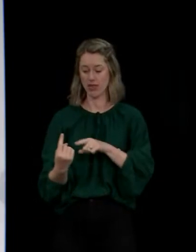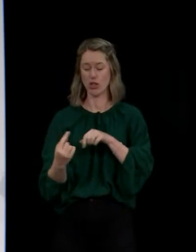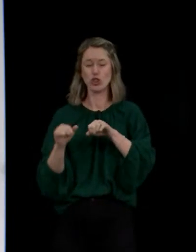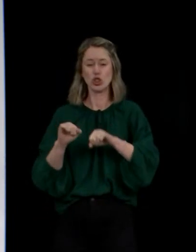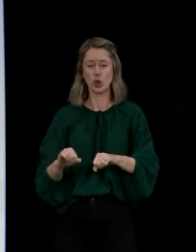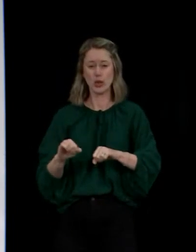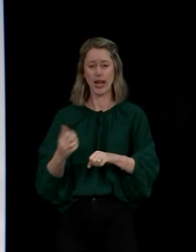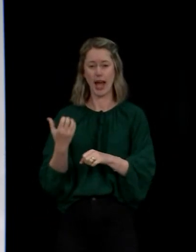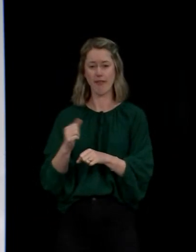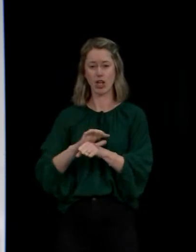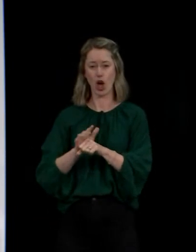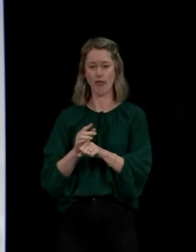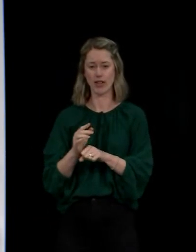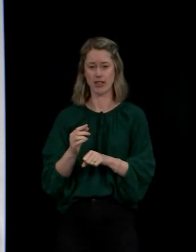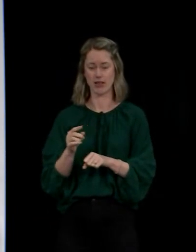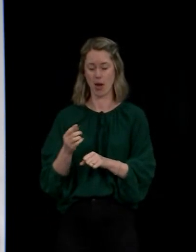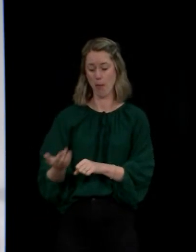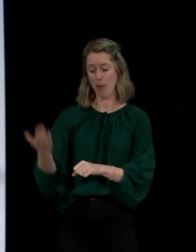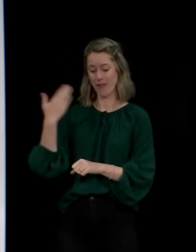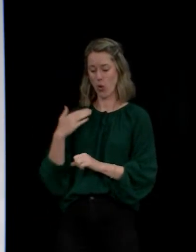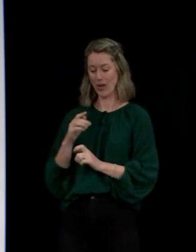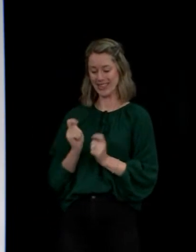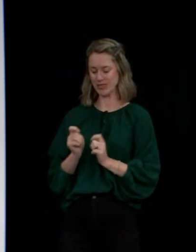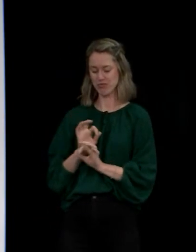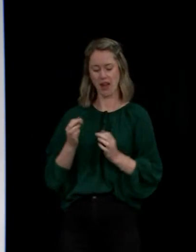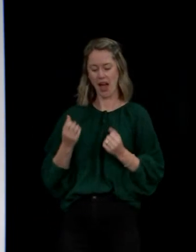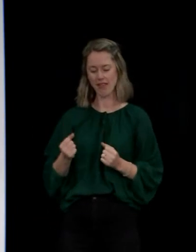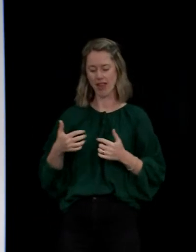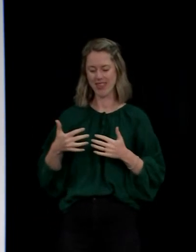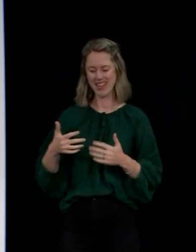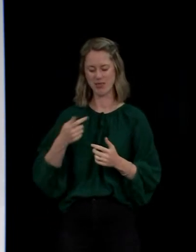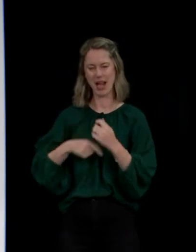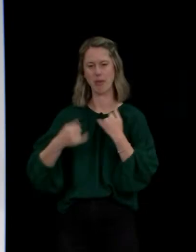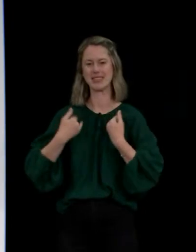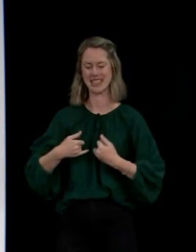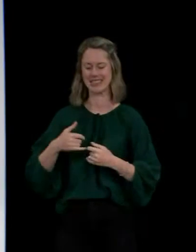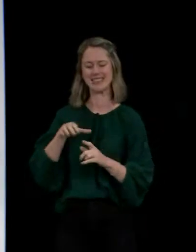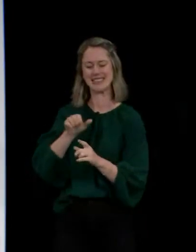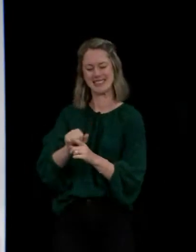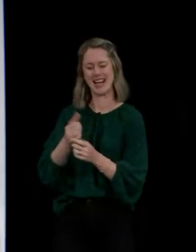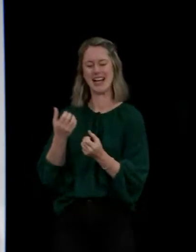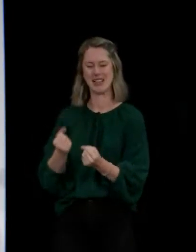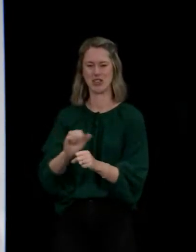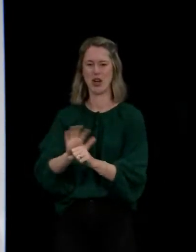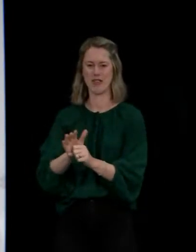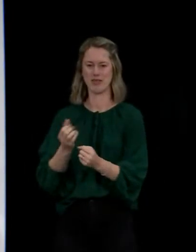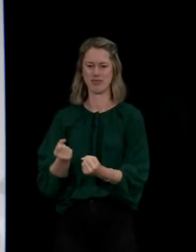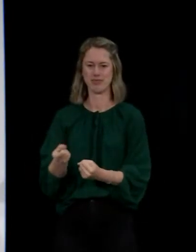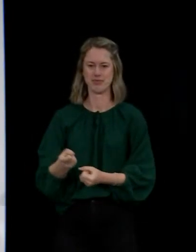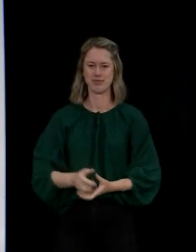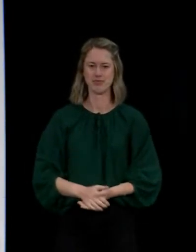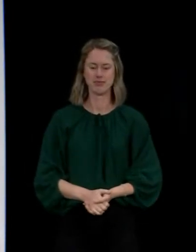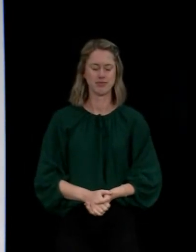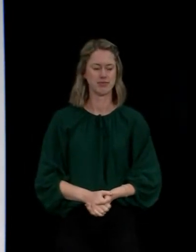initially tested negative, but was retested, as I say, when they did develop symptoms in the last few days.